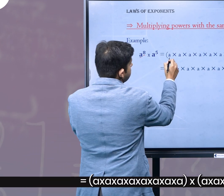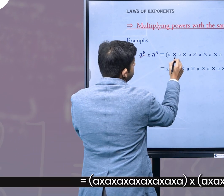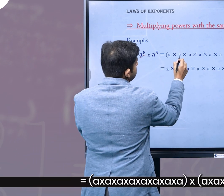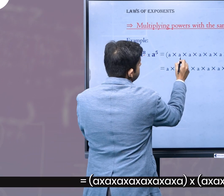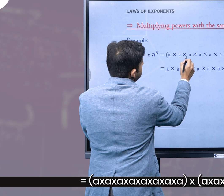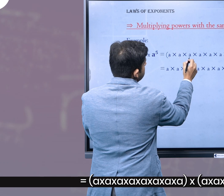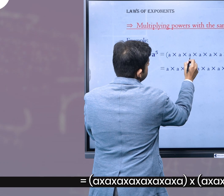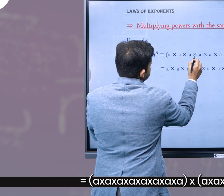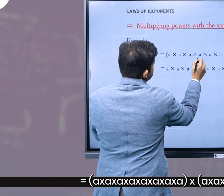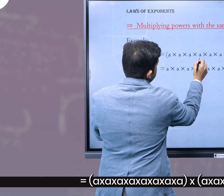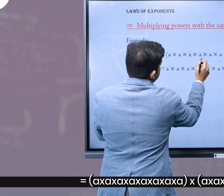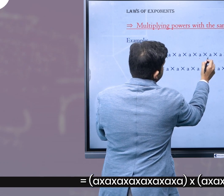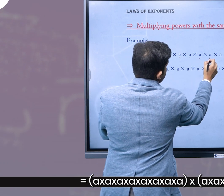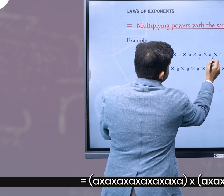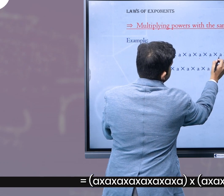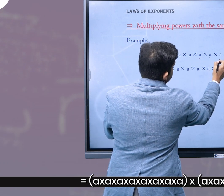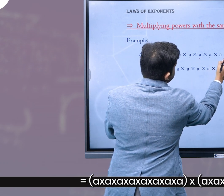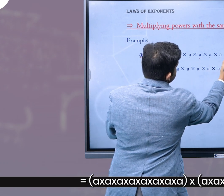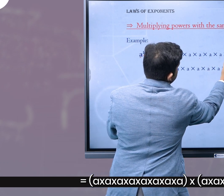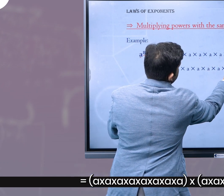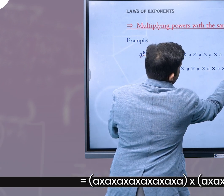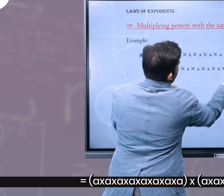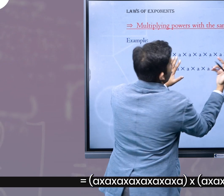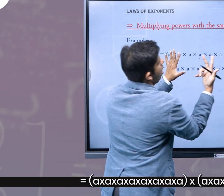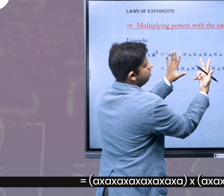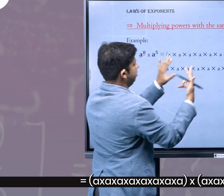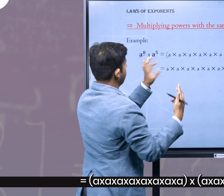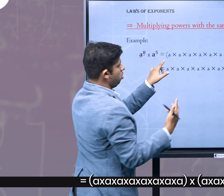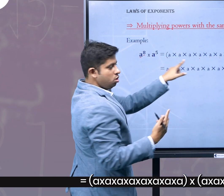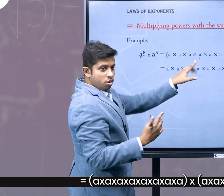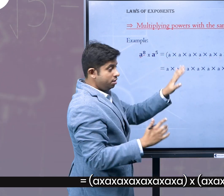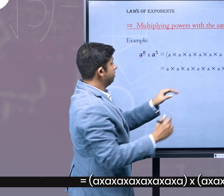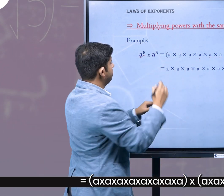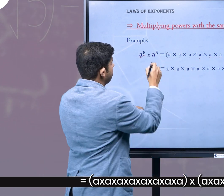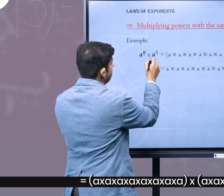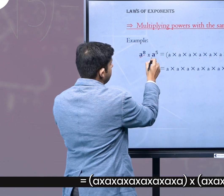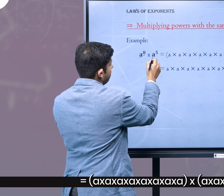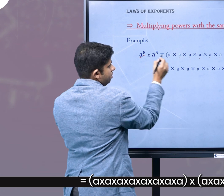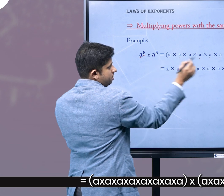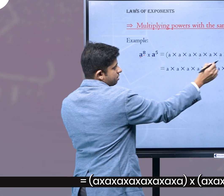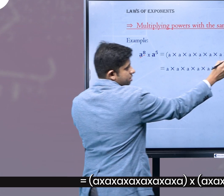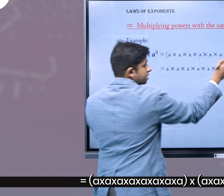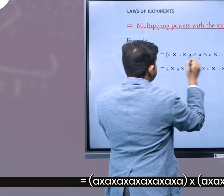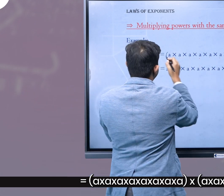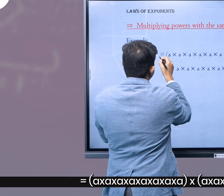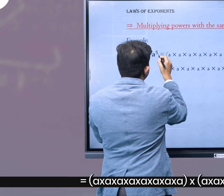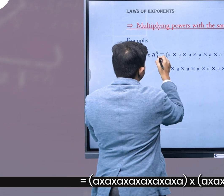a into a into a into a into a into a into a into a into a to the power of 5